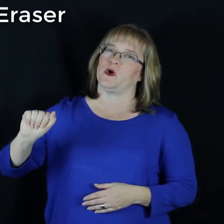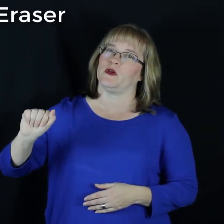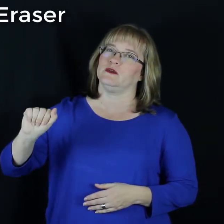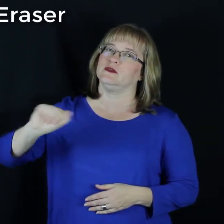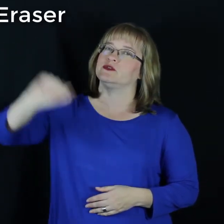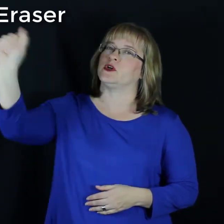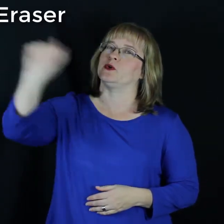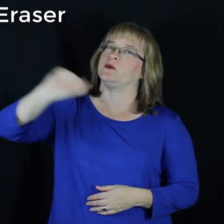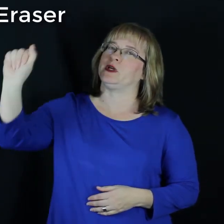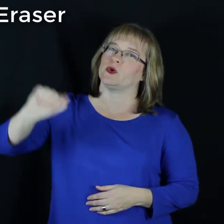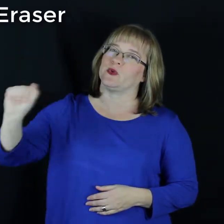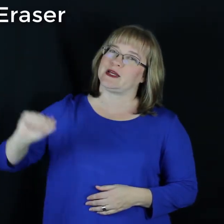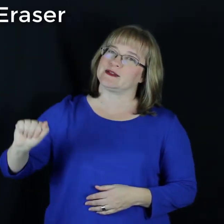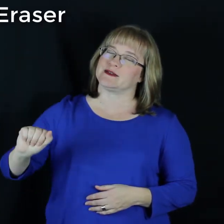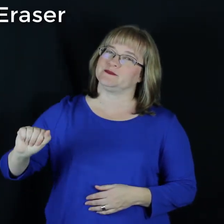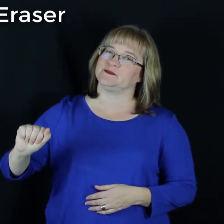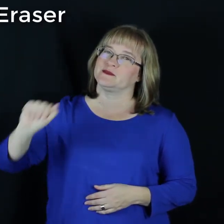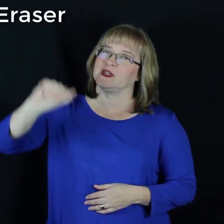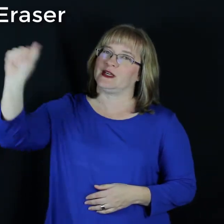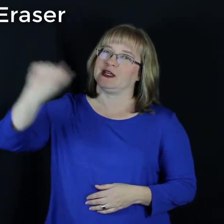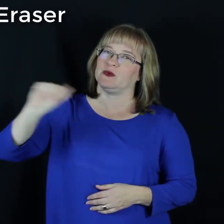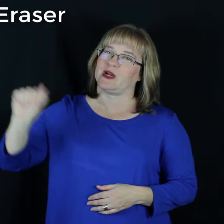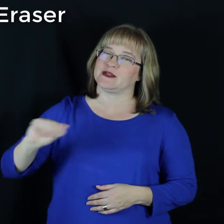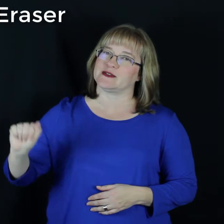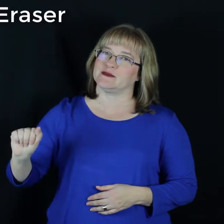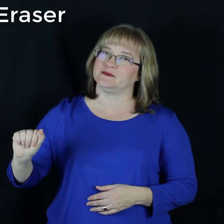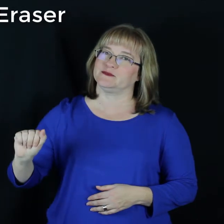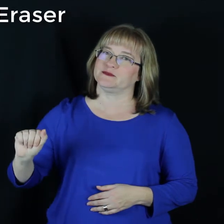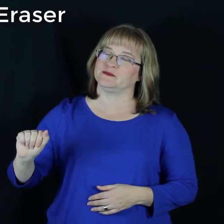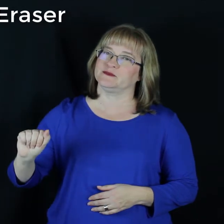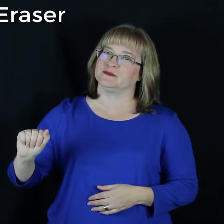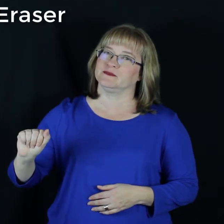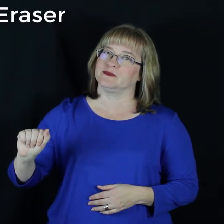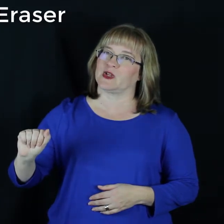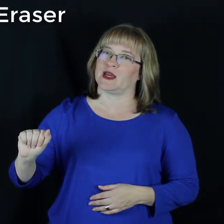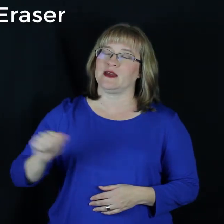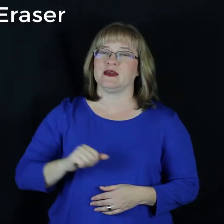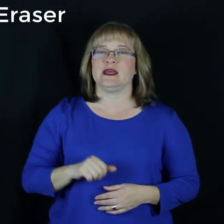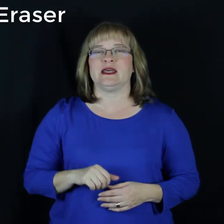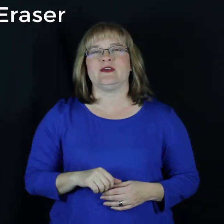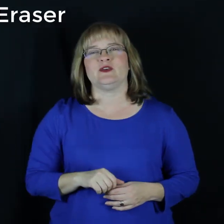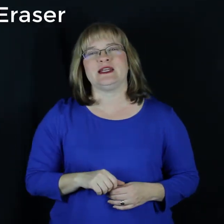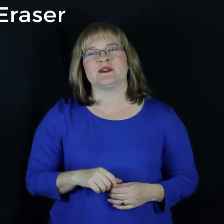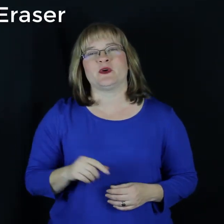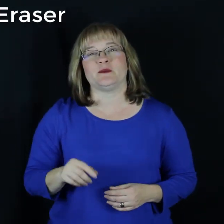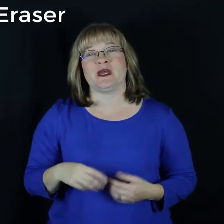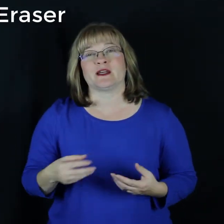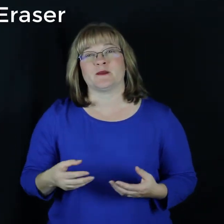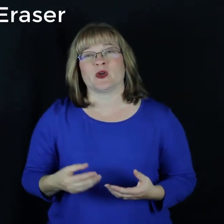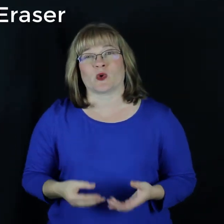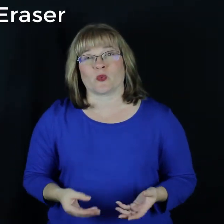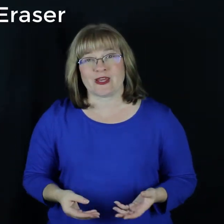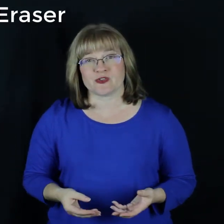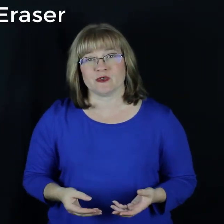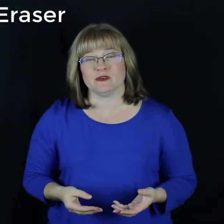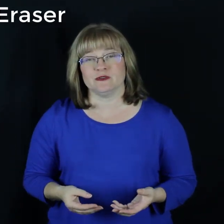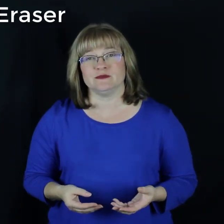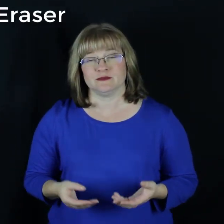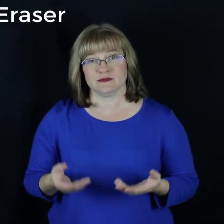wall. So it would be erase, erase, okay? If you need someone to pick up their eraser